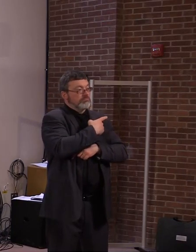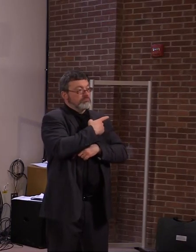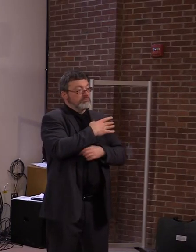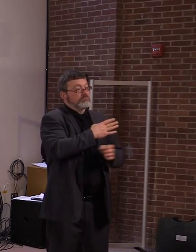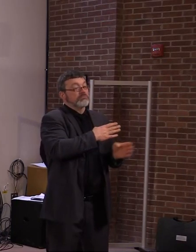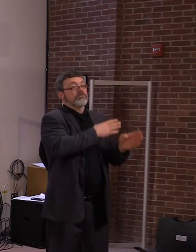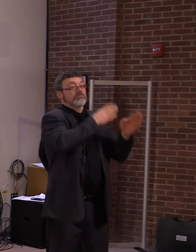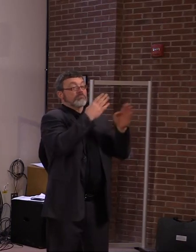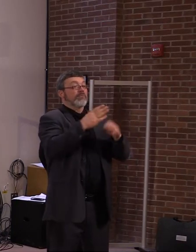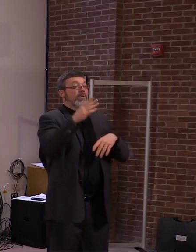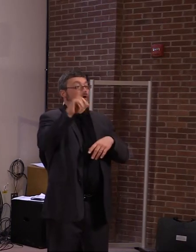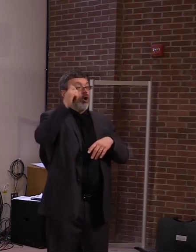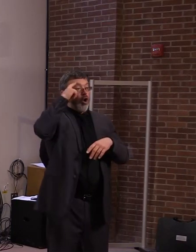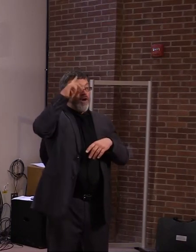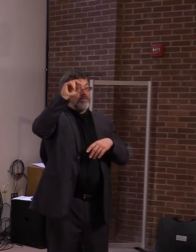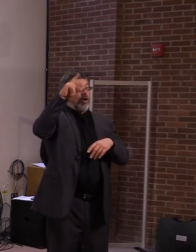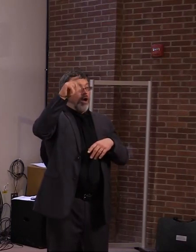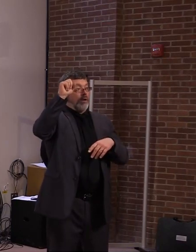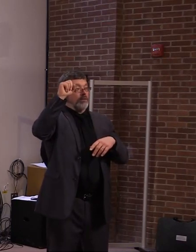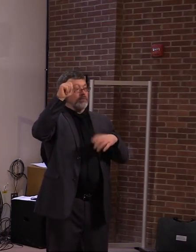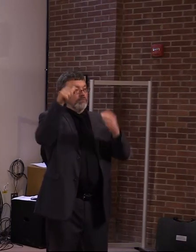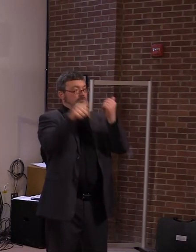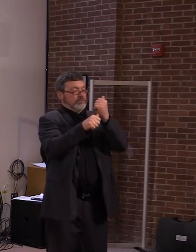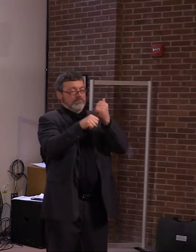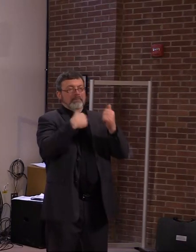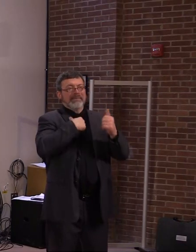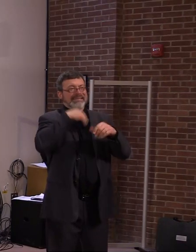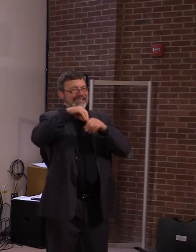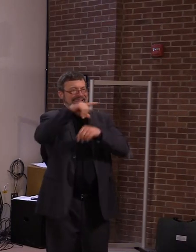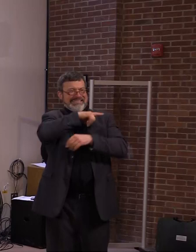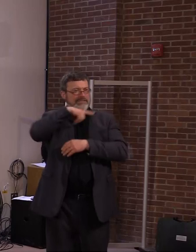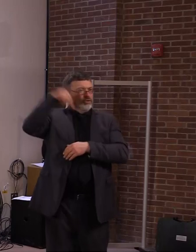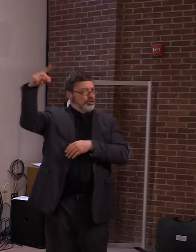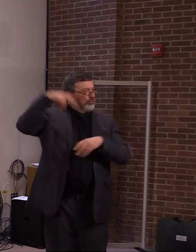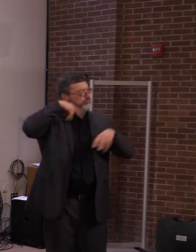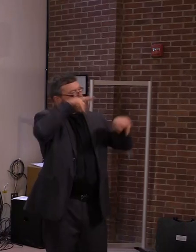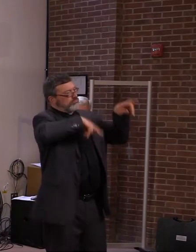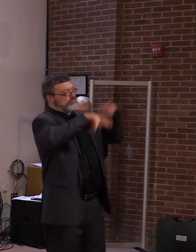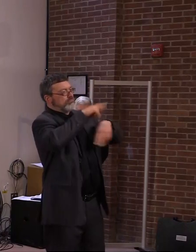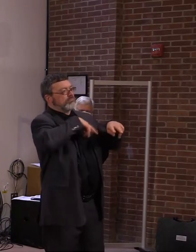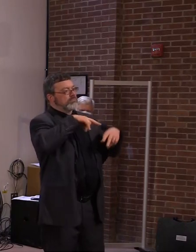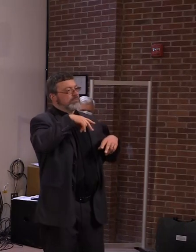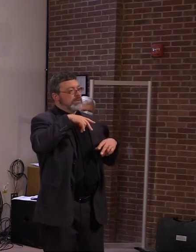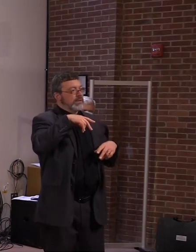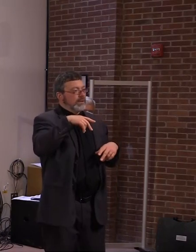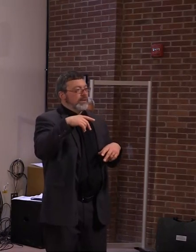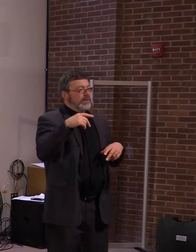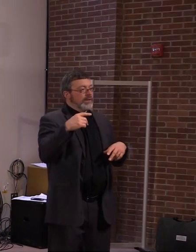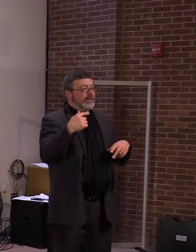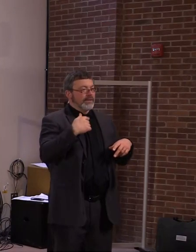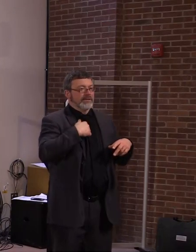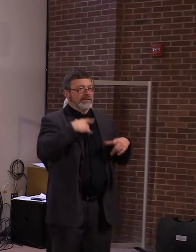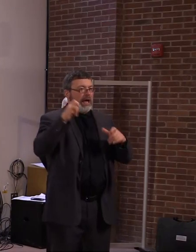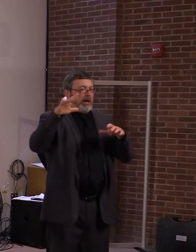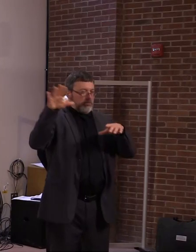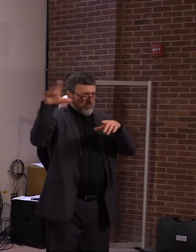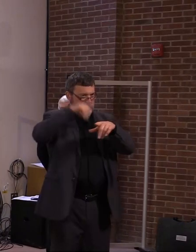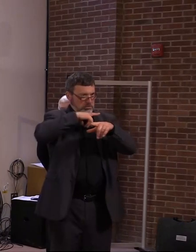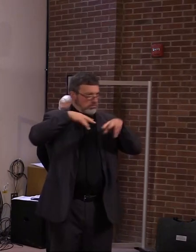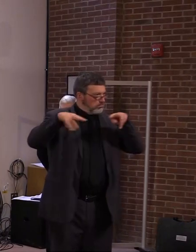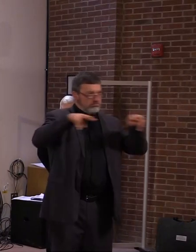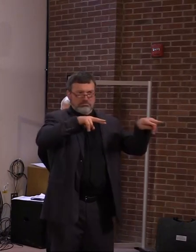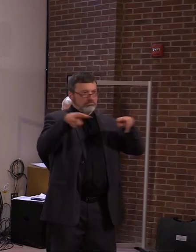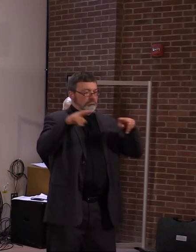was in the legislature at the time, and fiery at times, and not